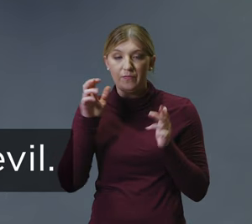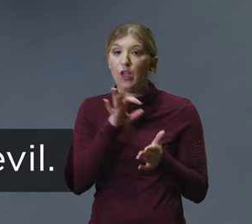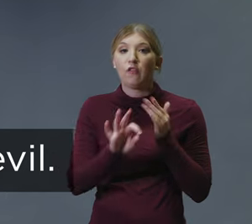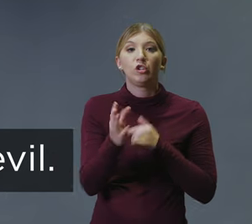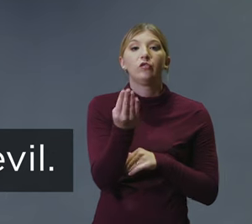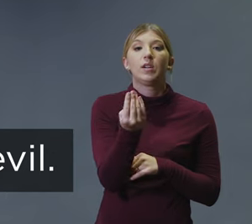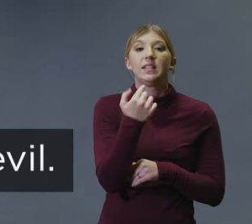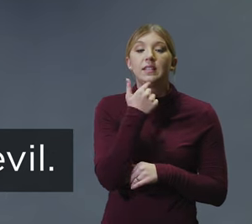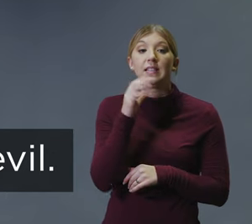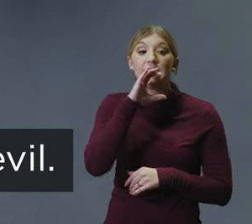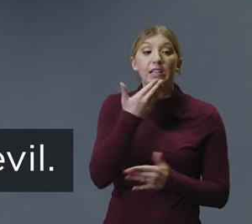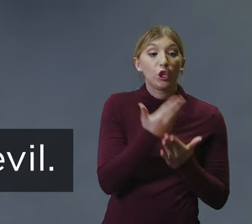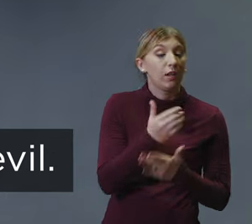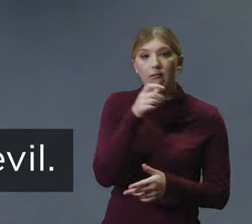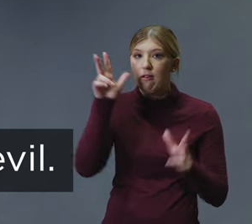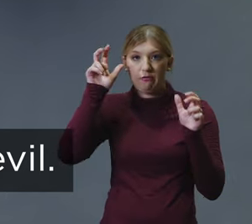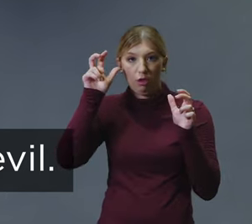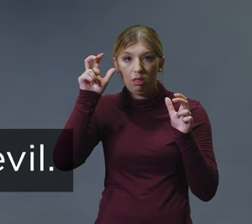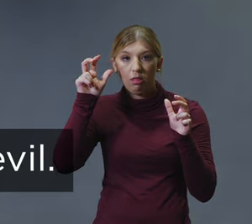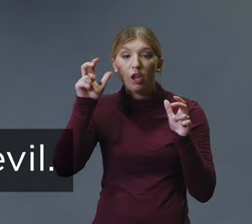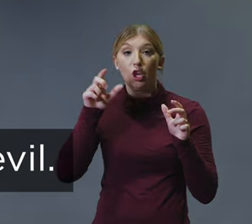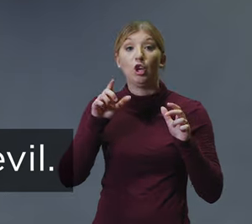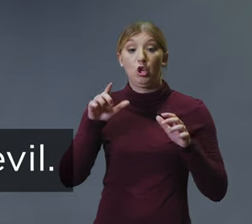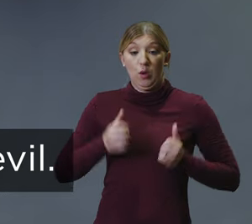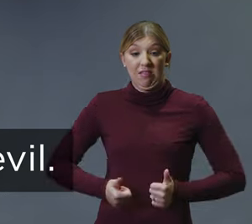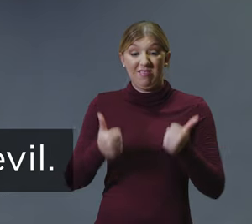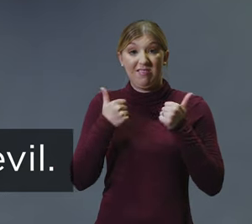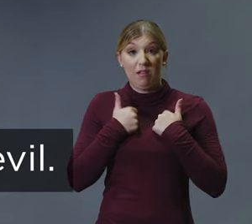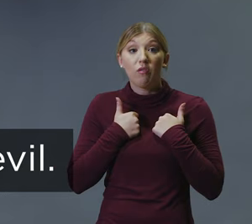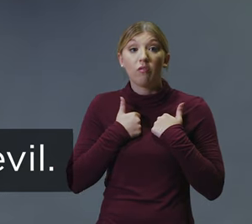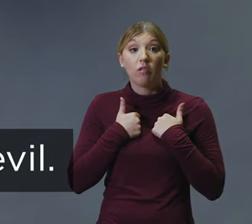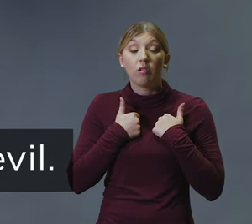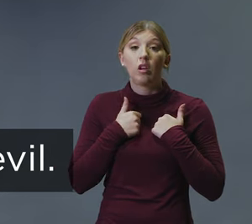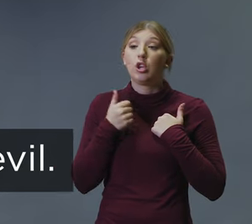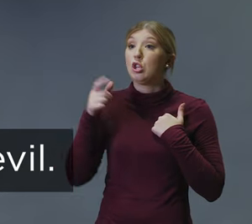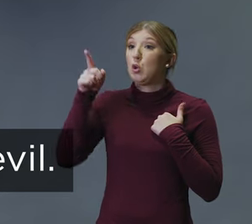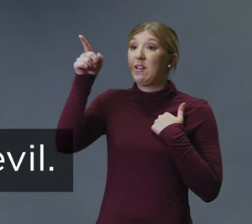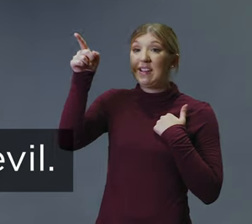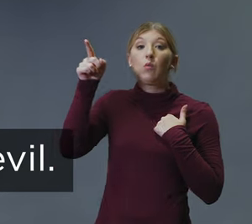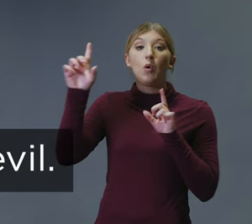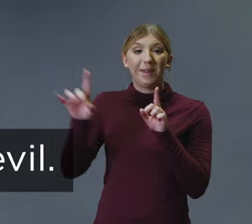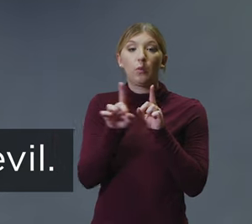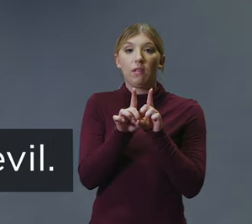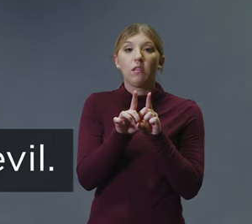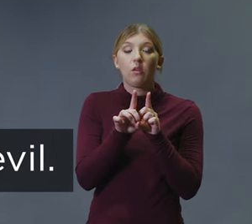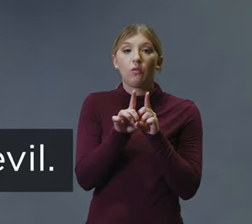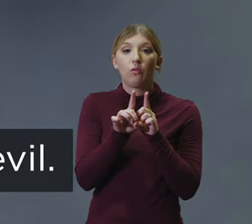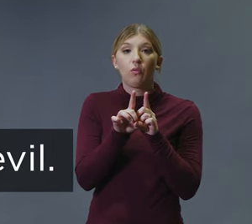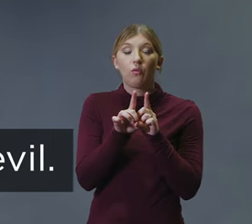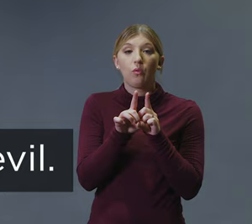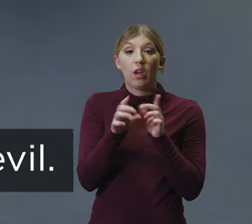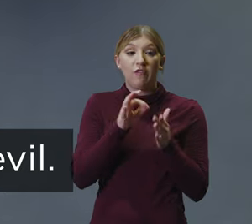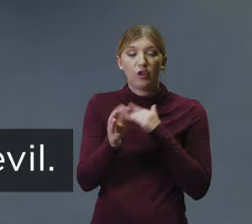14 says this, seek good and not evil, that you may live. And so the Lord, the God of hosts, will be with you as you have said.